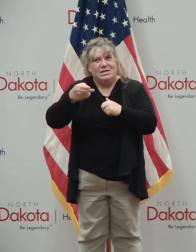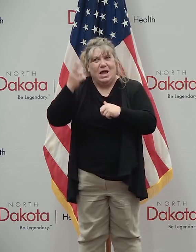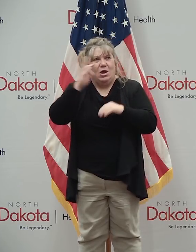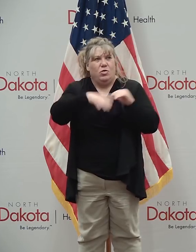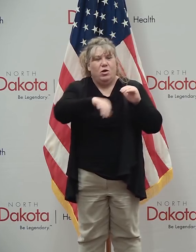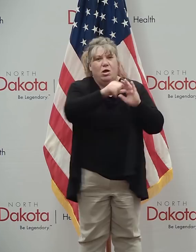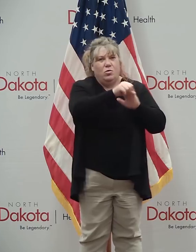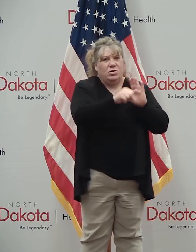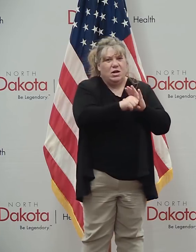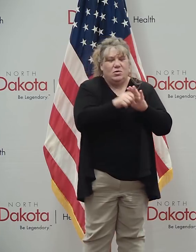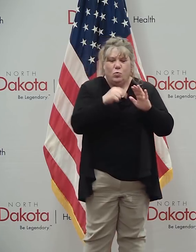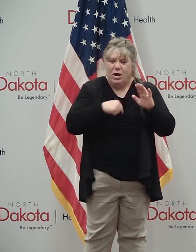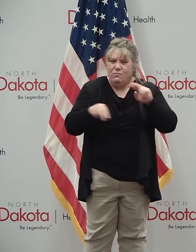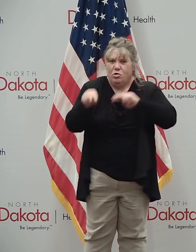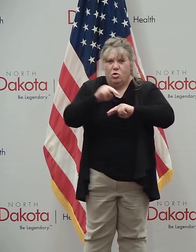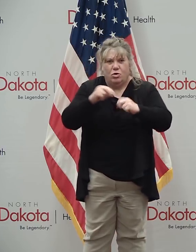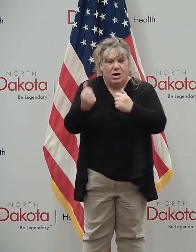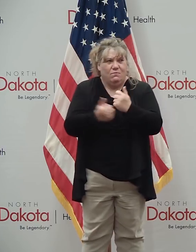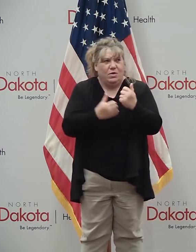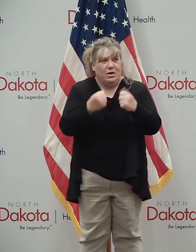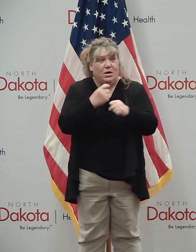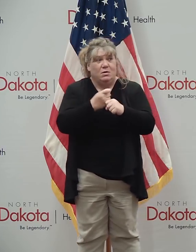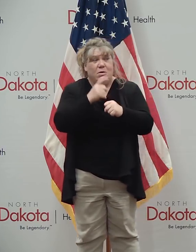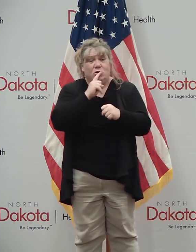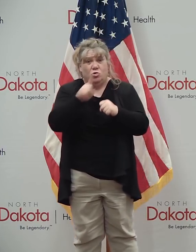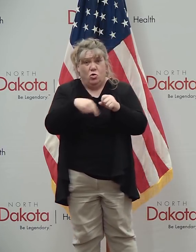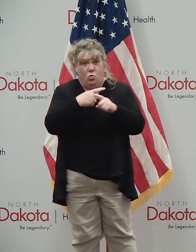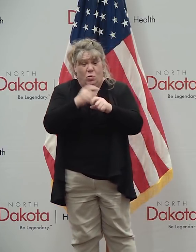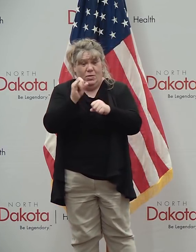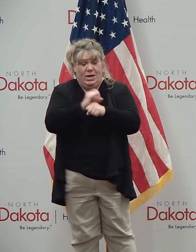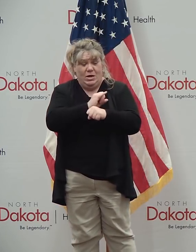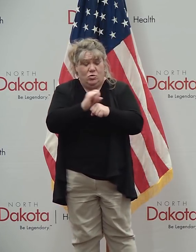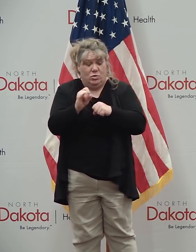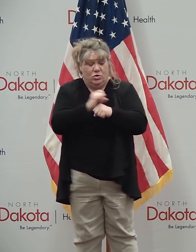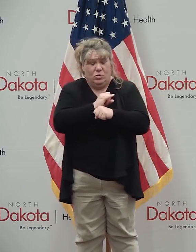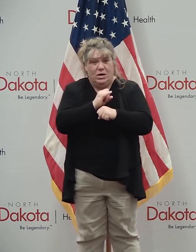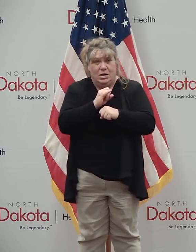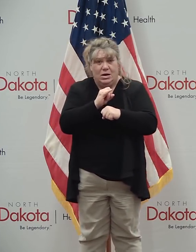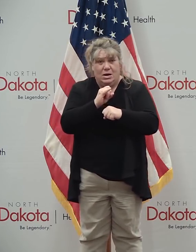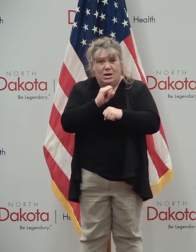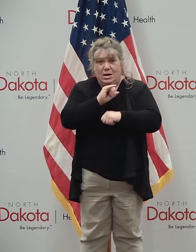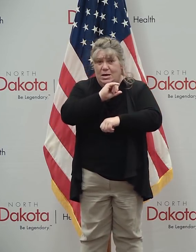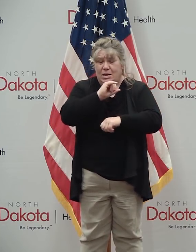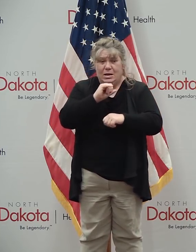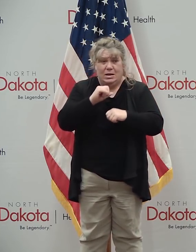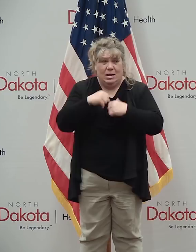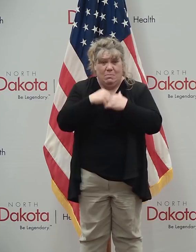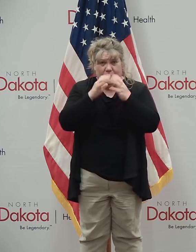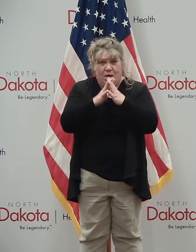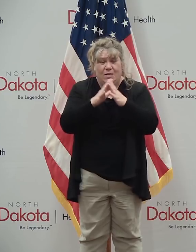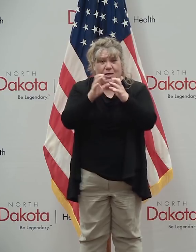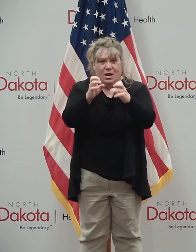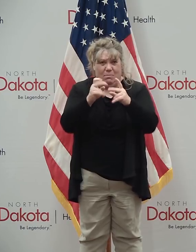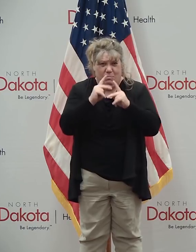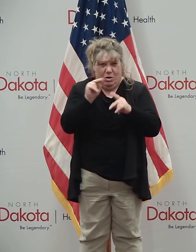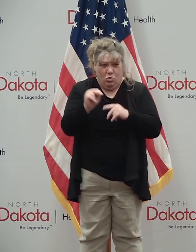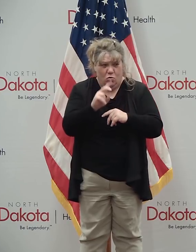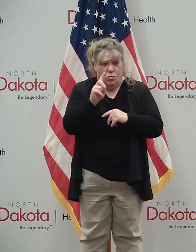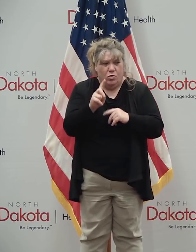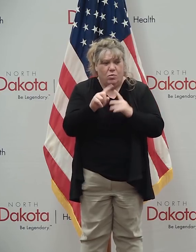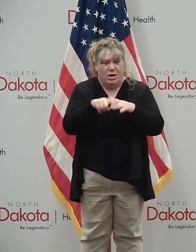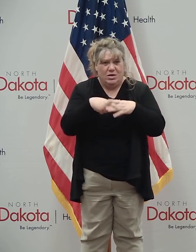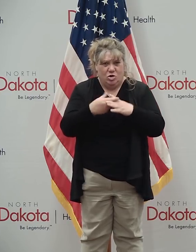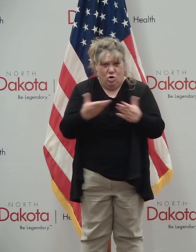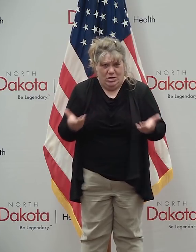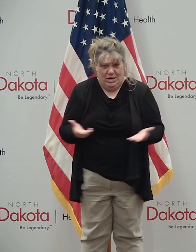we need to take a look at everything to make sure that when this industry comes back, that it comes back to North Dakota and starts